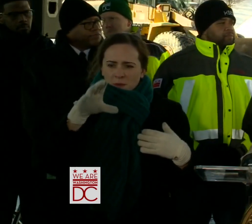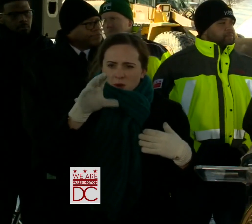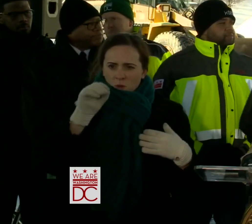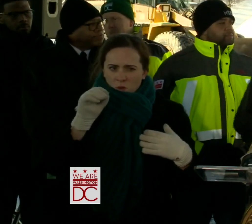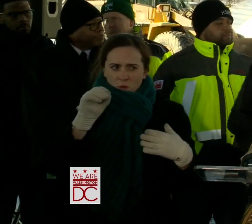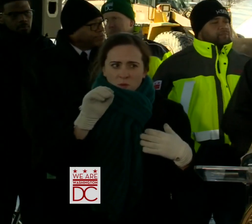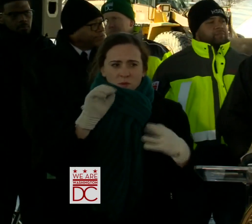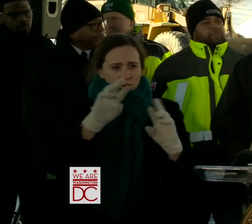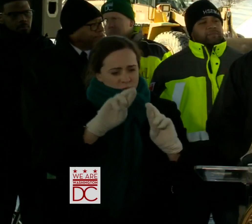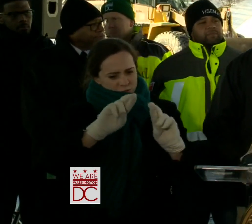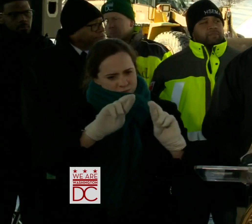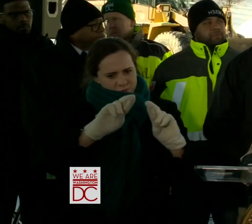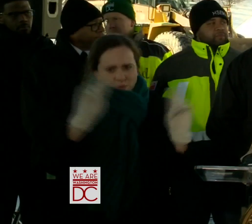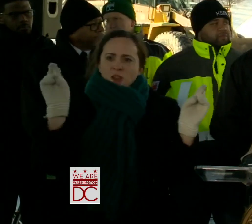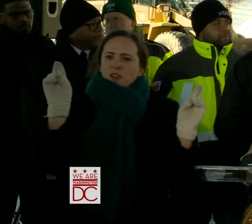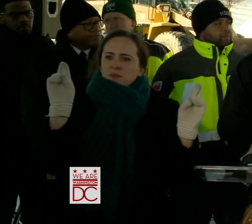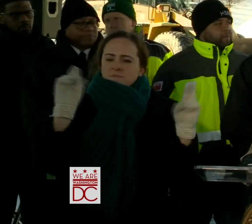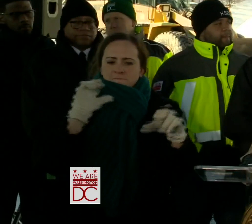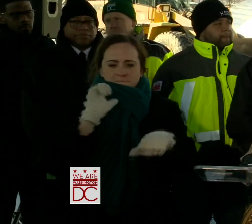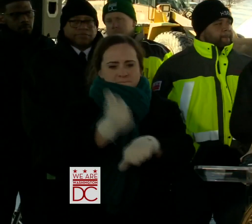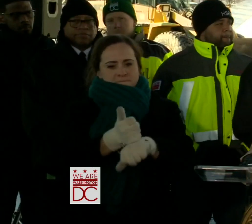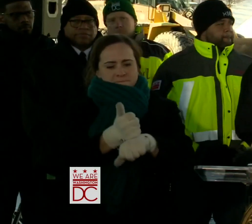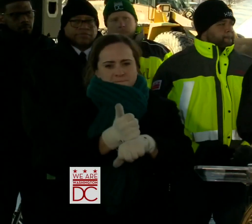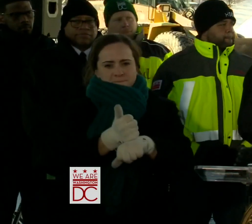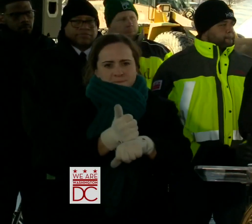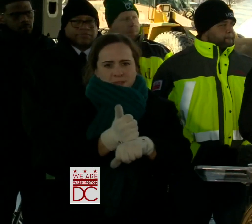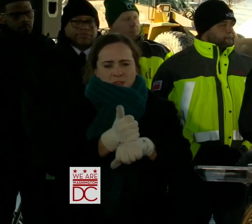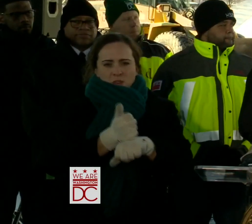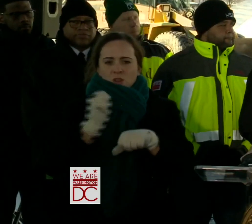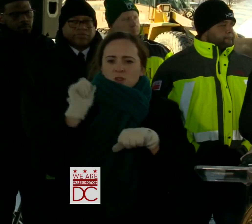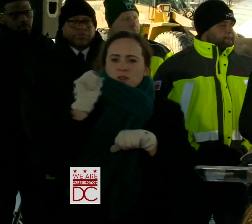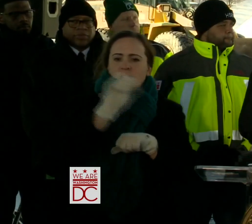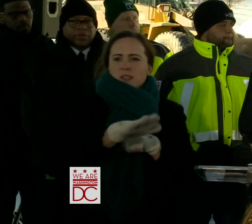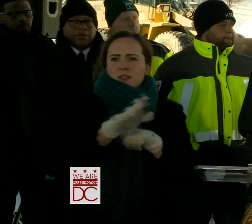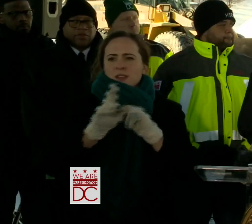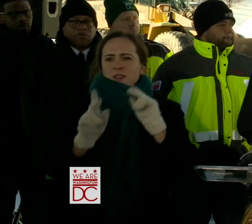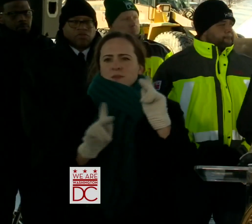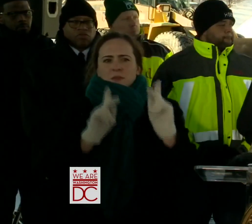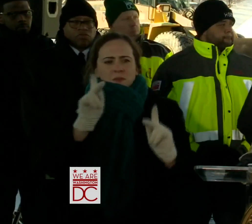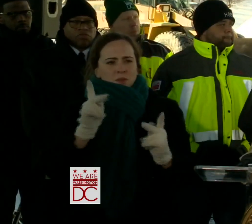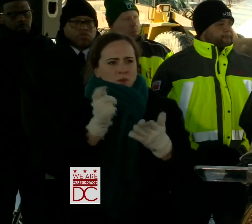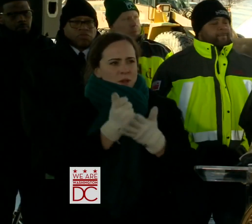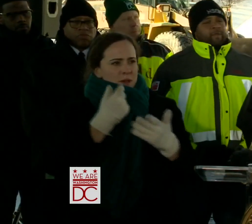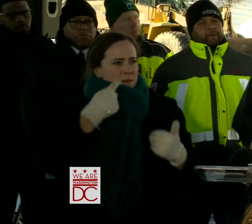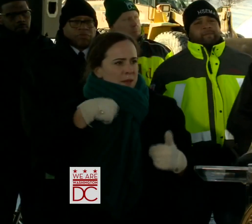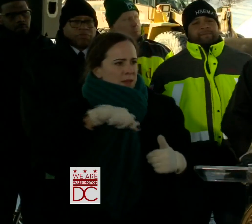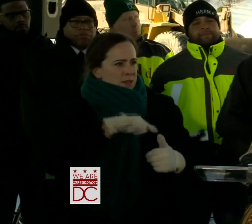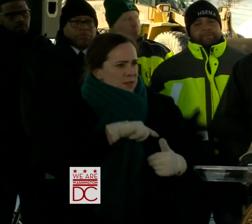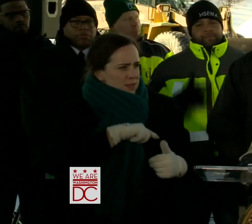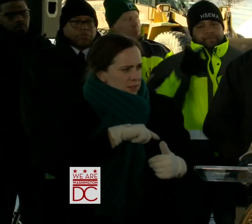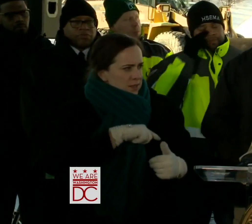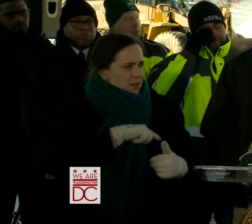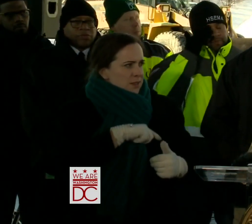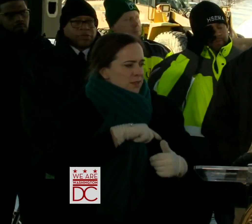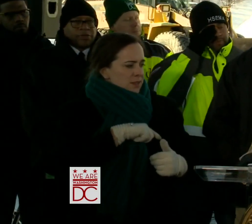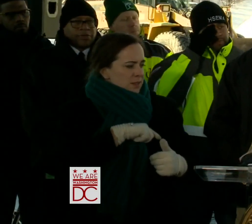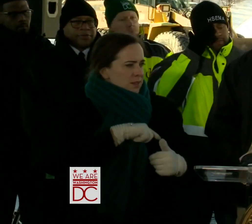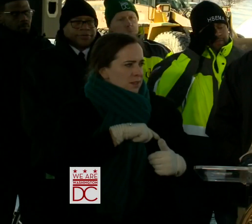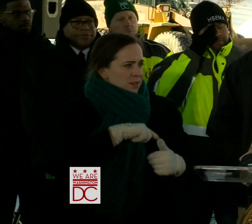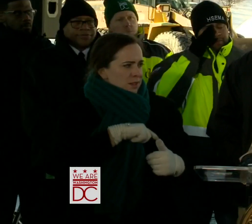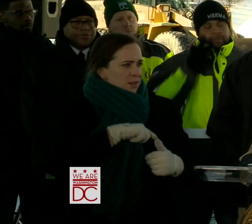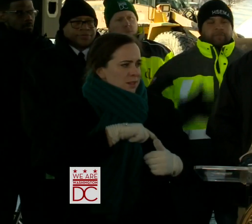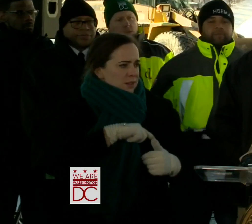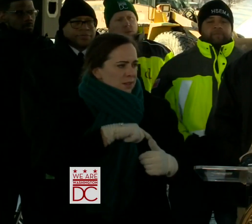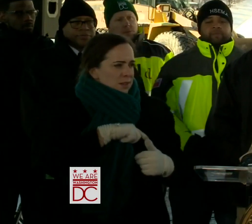well prepared, as we understand, in getting troops to help us. And in fact, we'll see